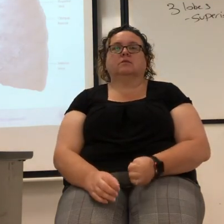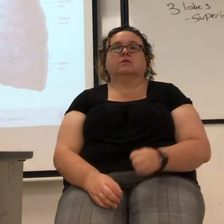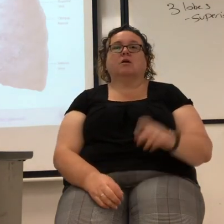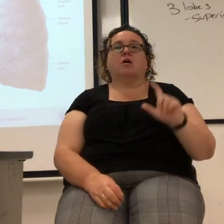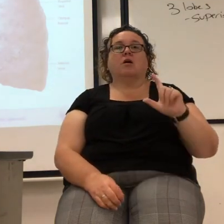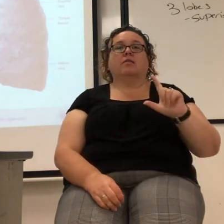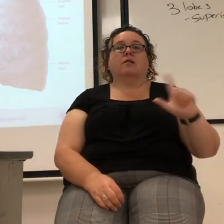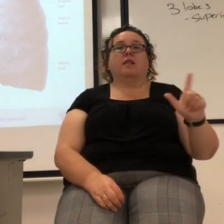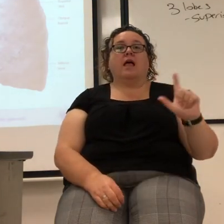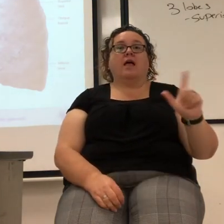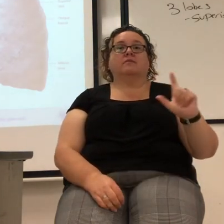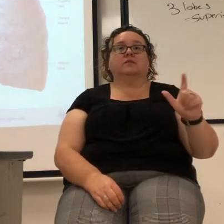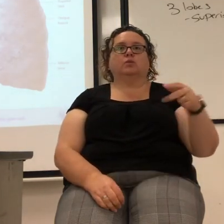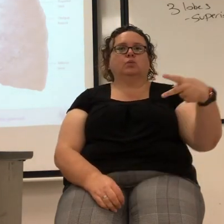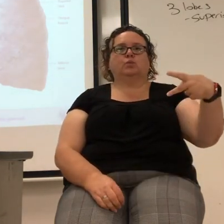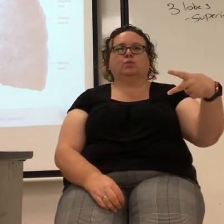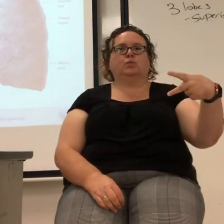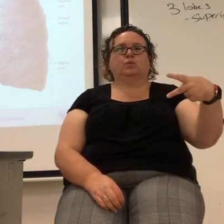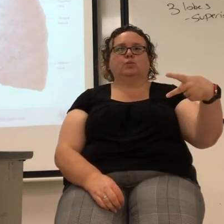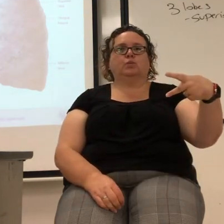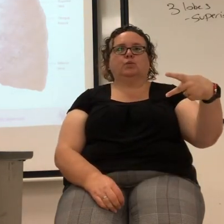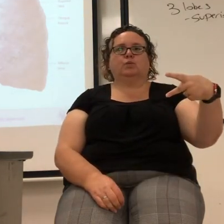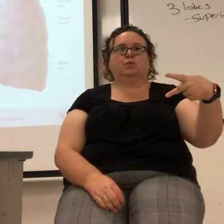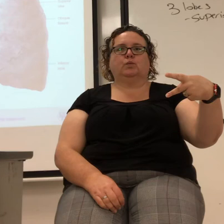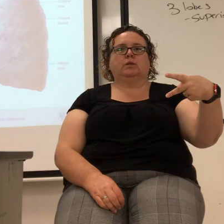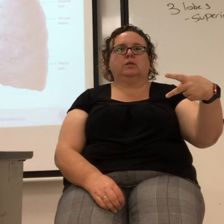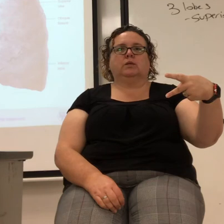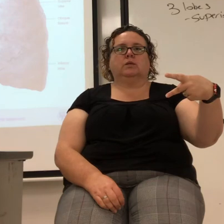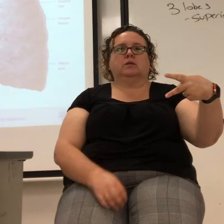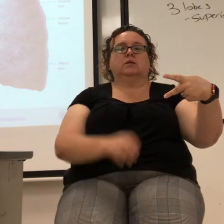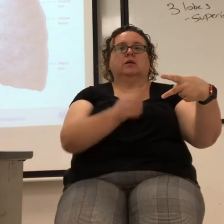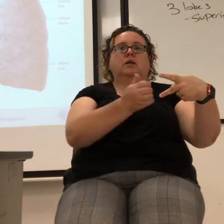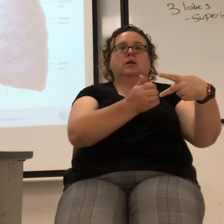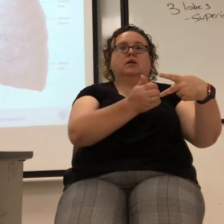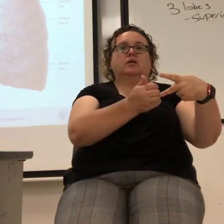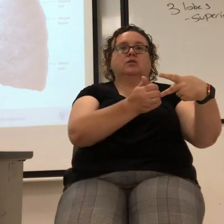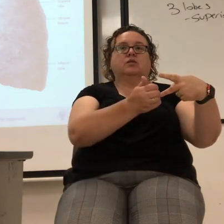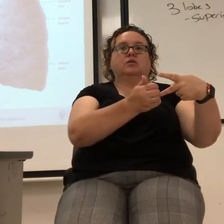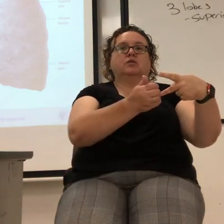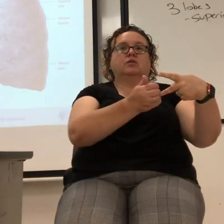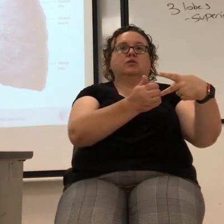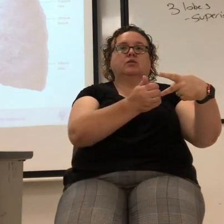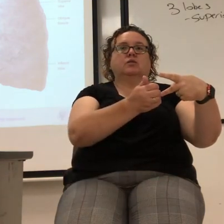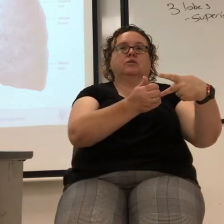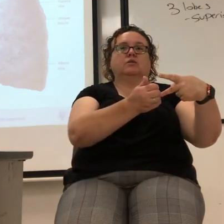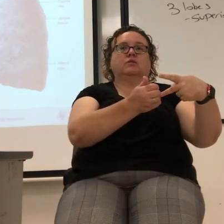It's only 2 lobes. That would be superior, inferior.